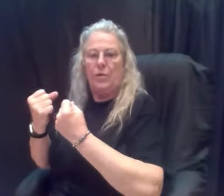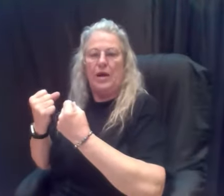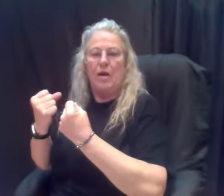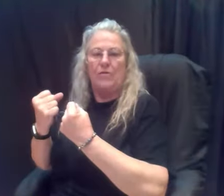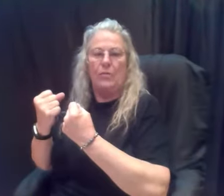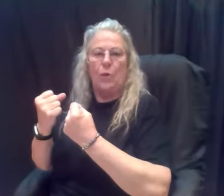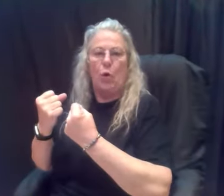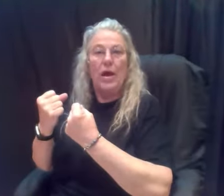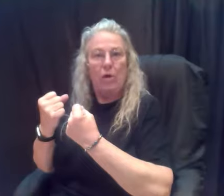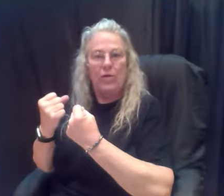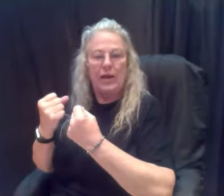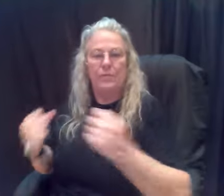Recover or healthy.